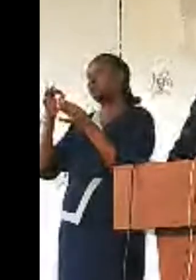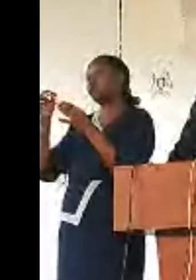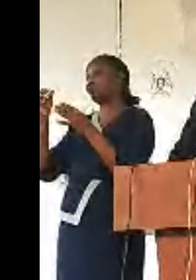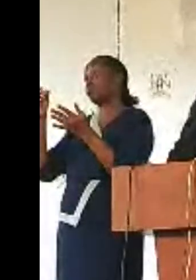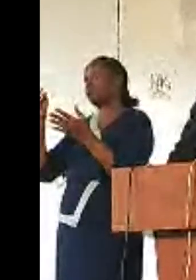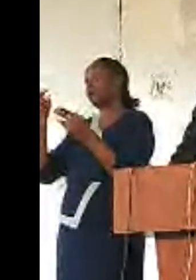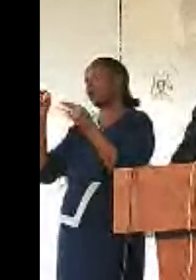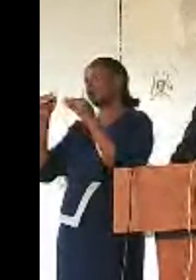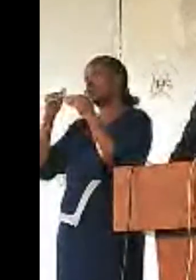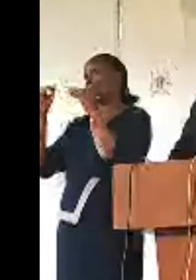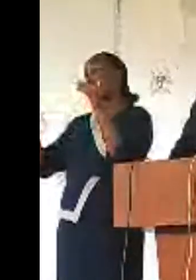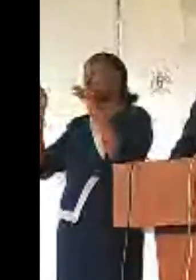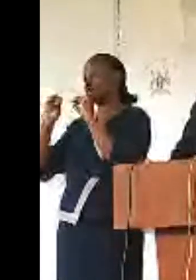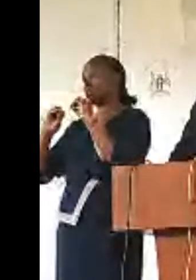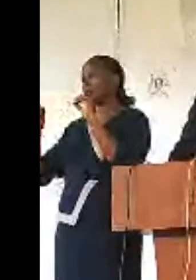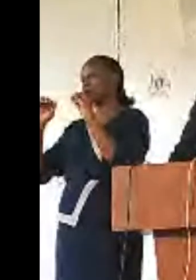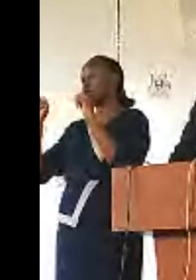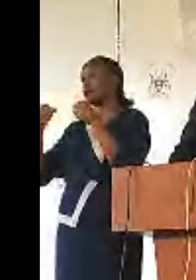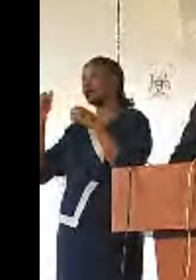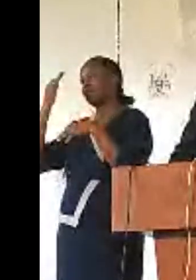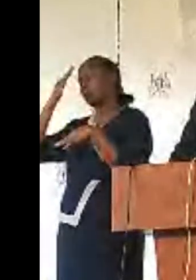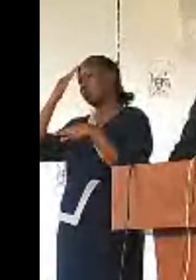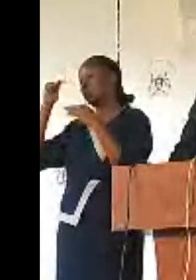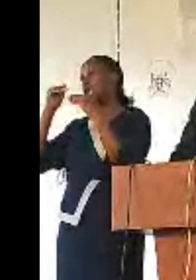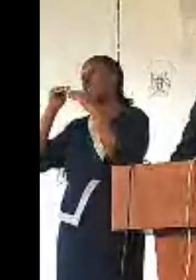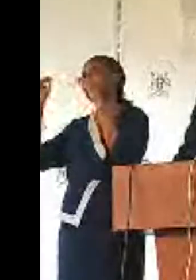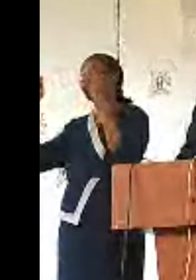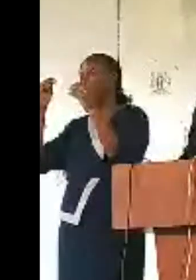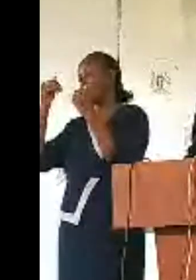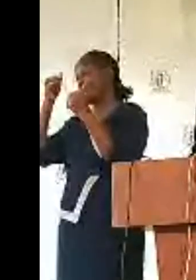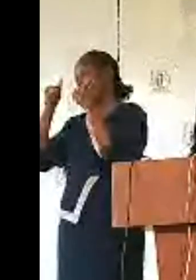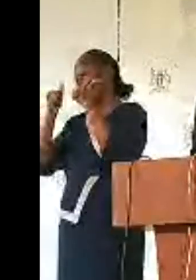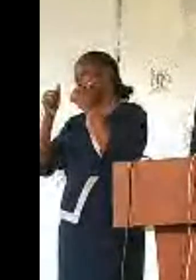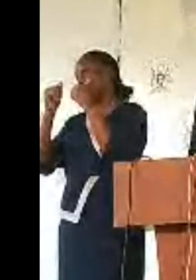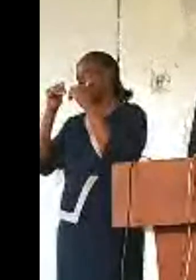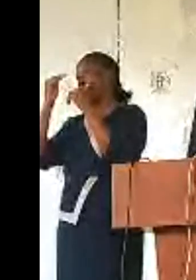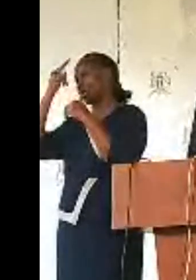tell at what level that student is.